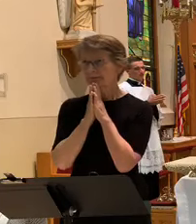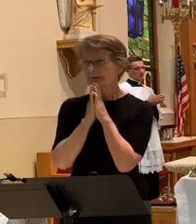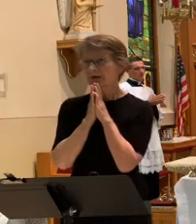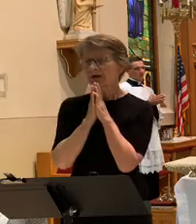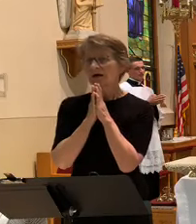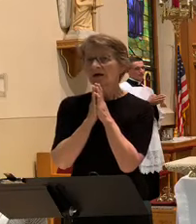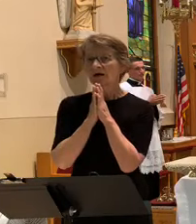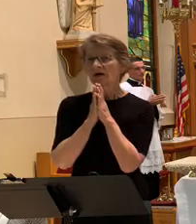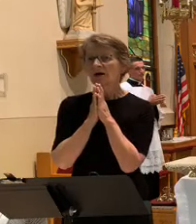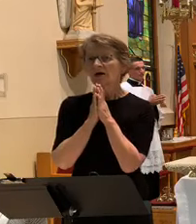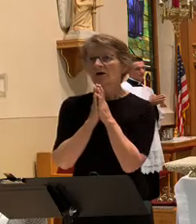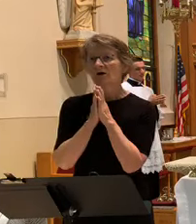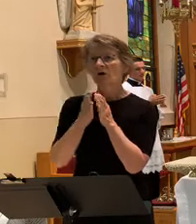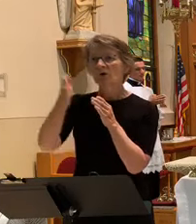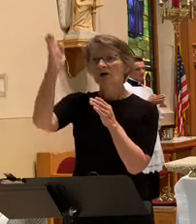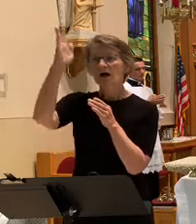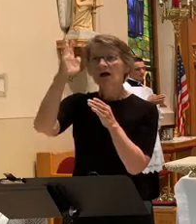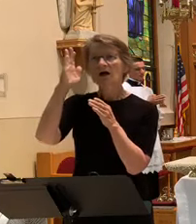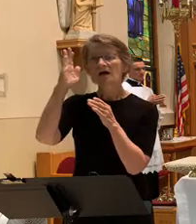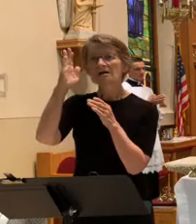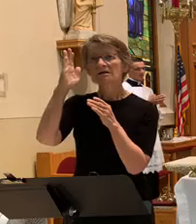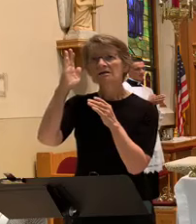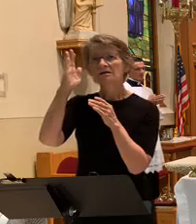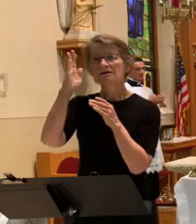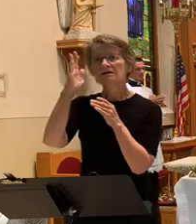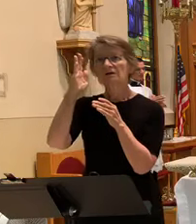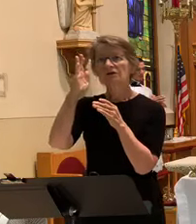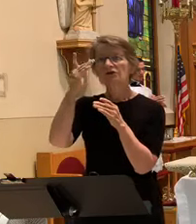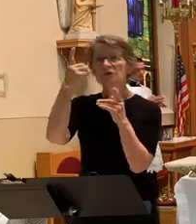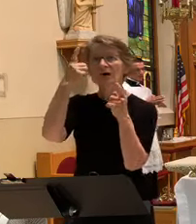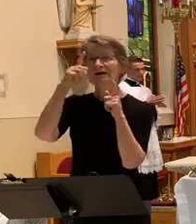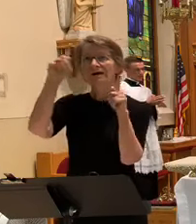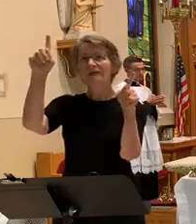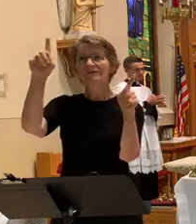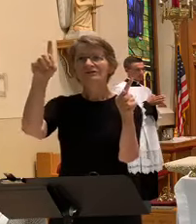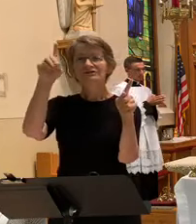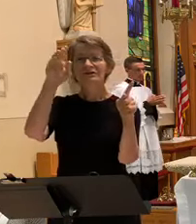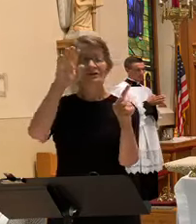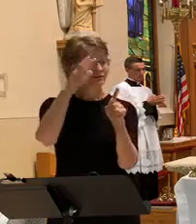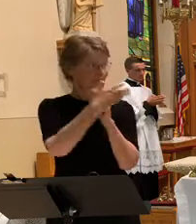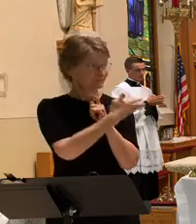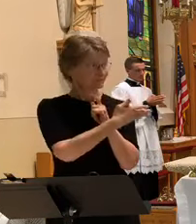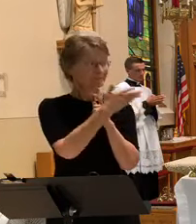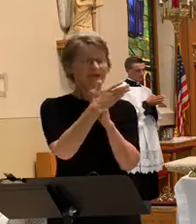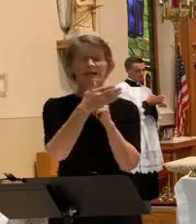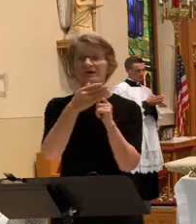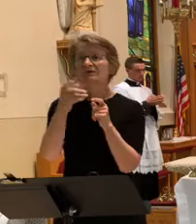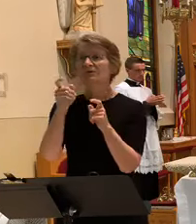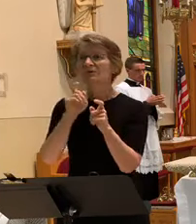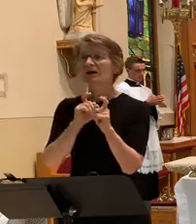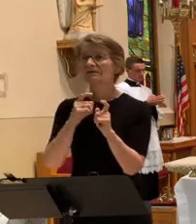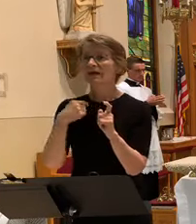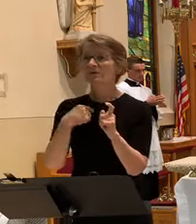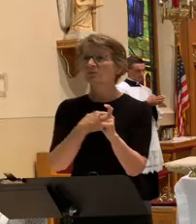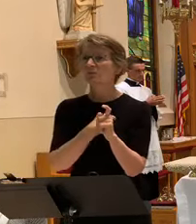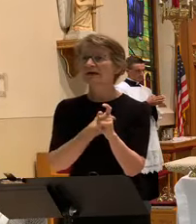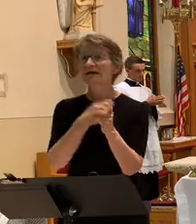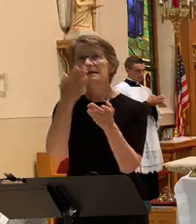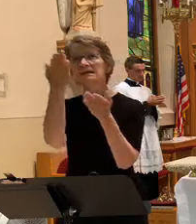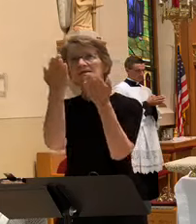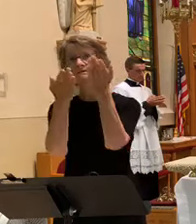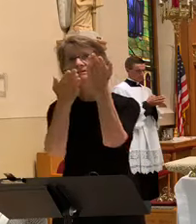O God, who graciously accomplished the effects of your mysteries, grant, we pray, that by the deeds by which we serve